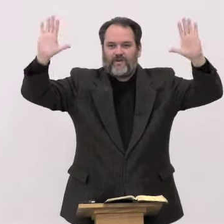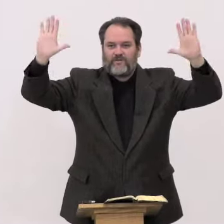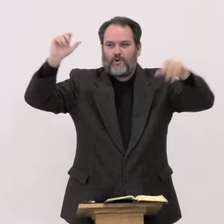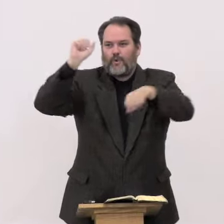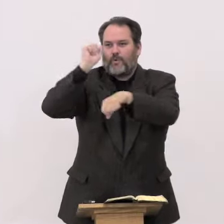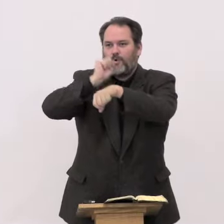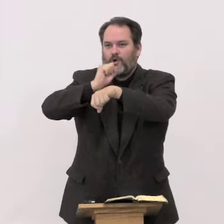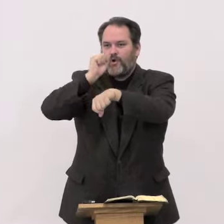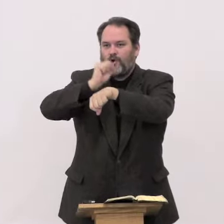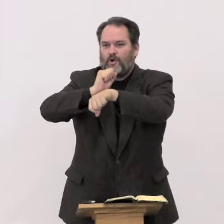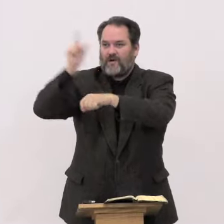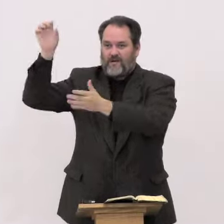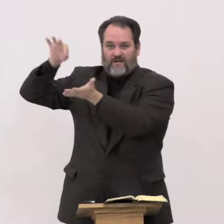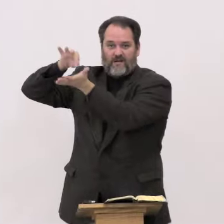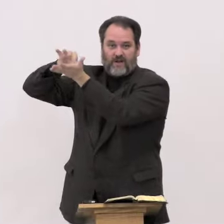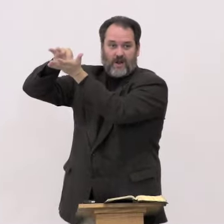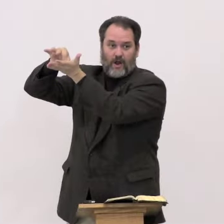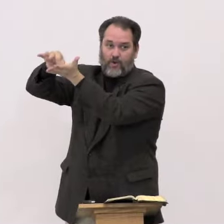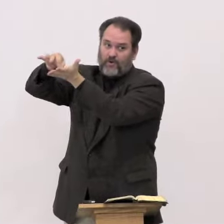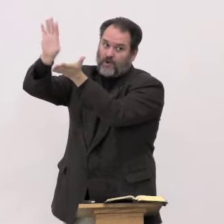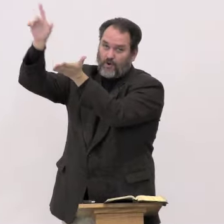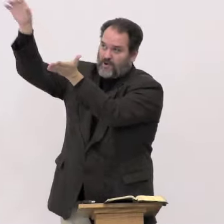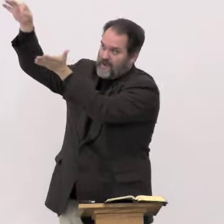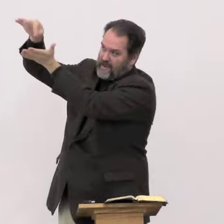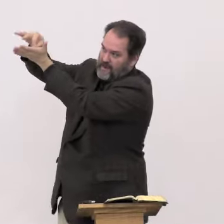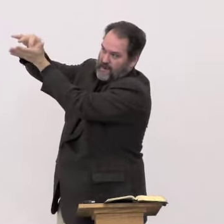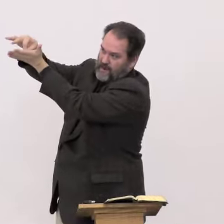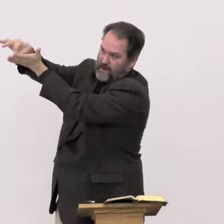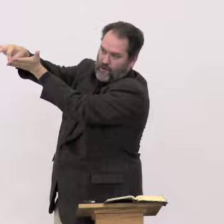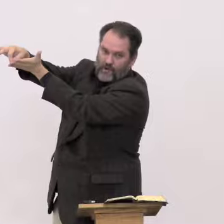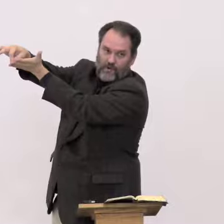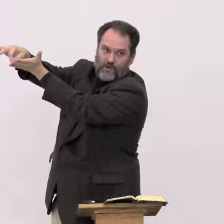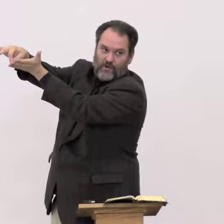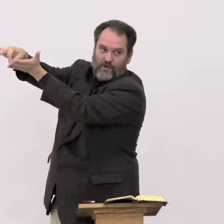and what He did. God only counts that right there.